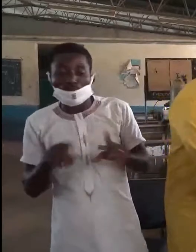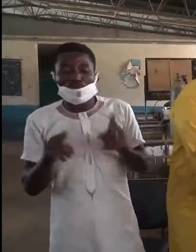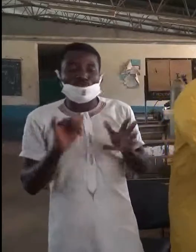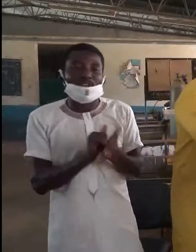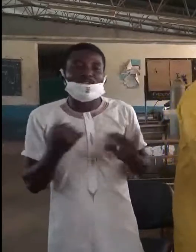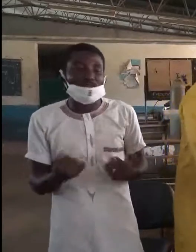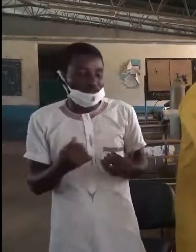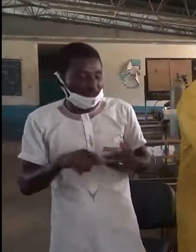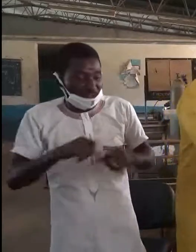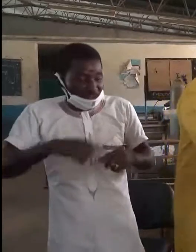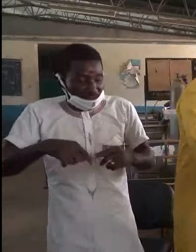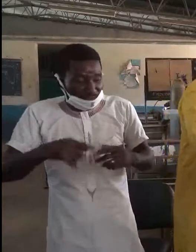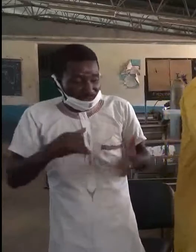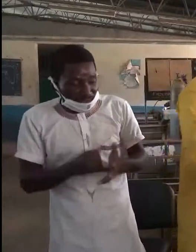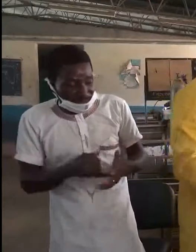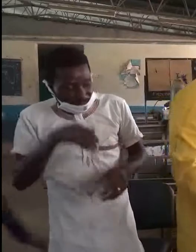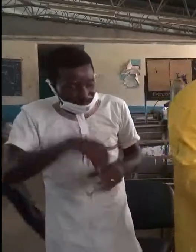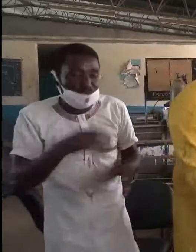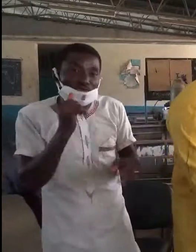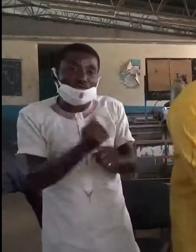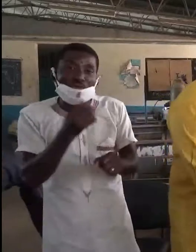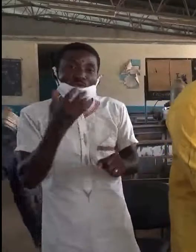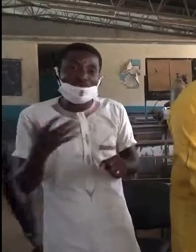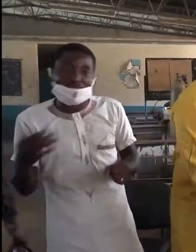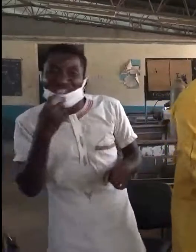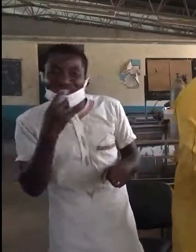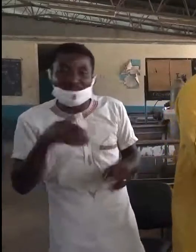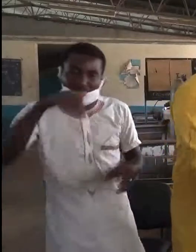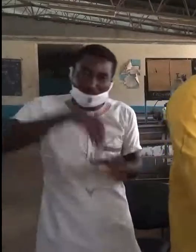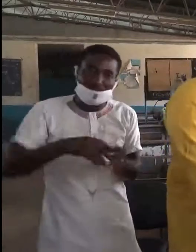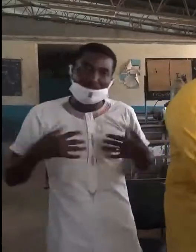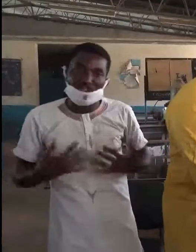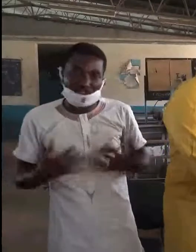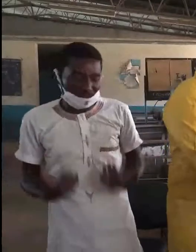secure the workpiece on the drilling machine.